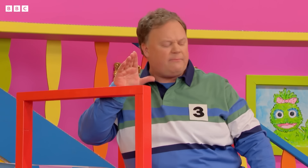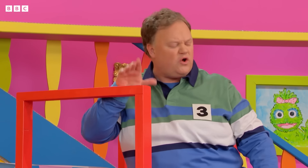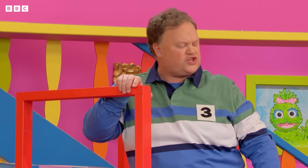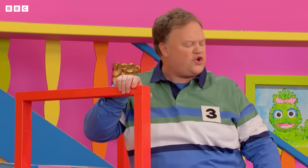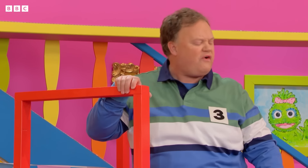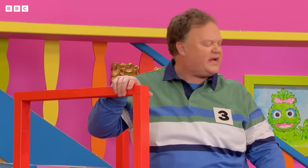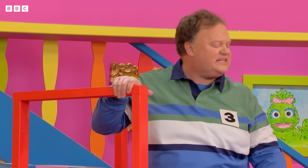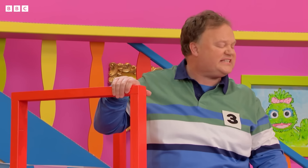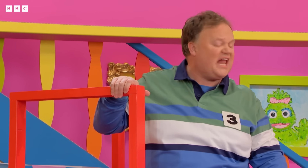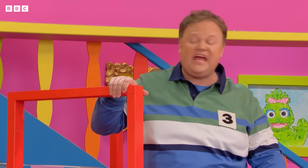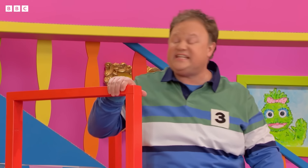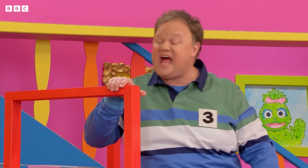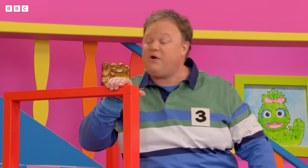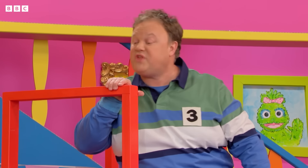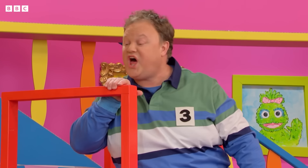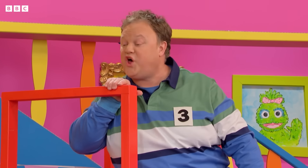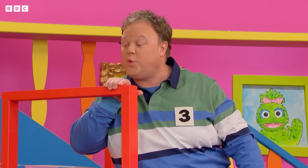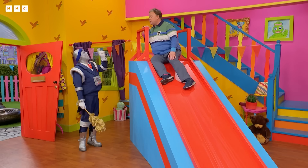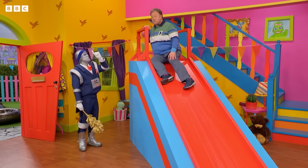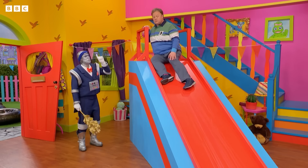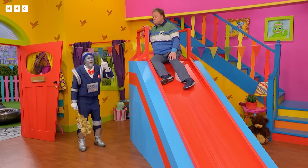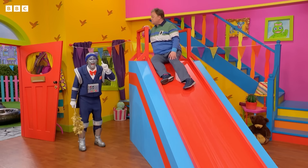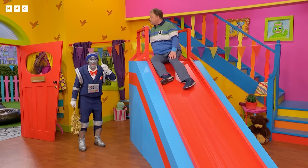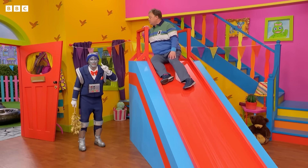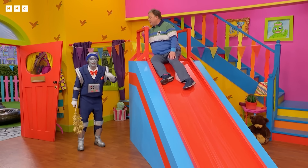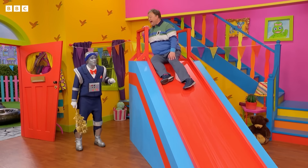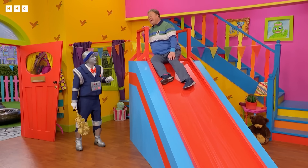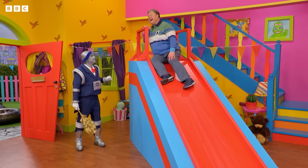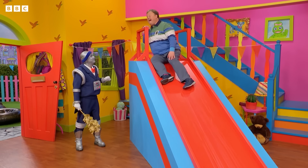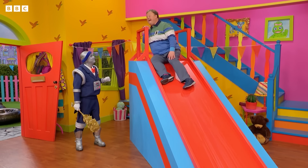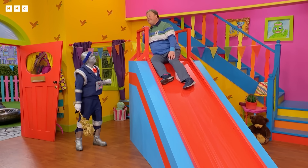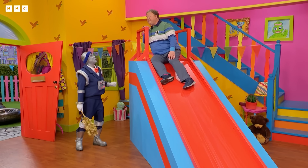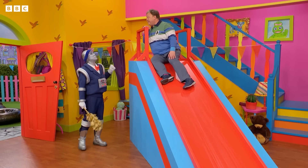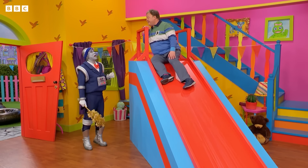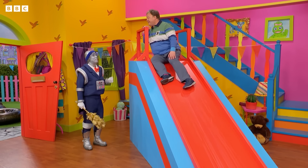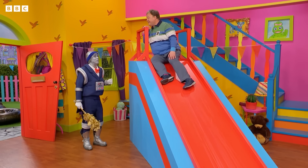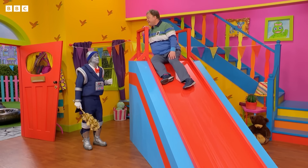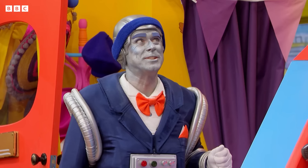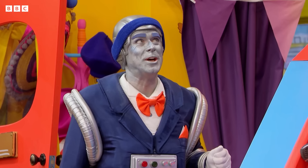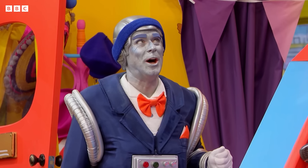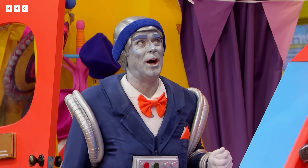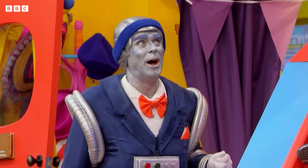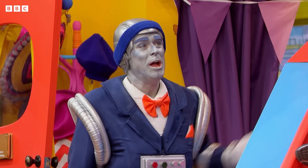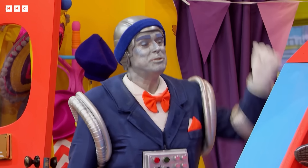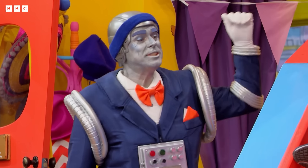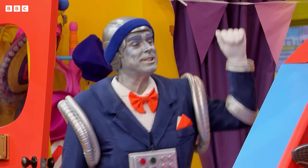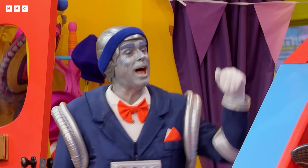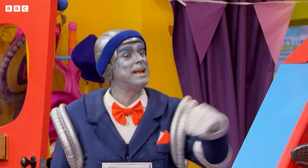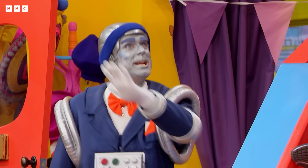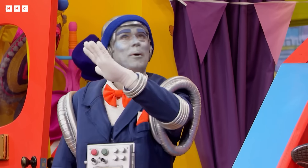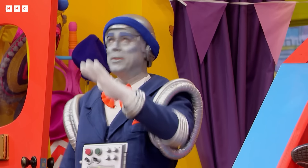not sure I can slide down, though. Oh, you can. I can't. Oh, come on, sir. Just slide down the